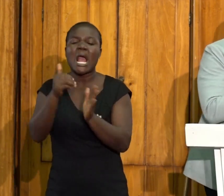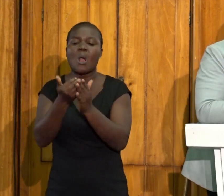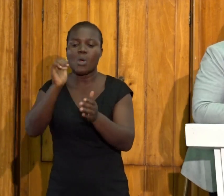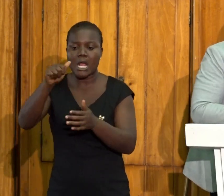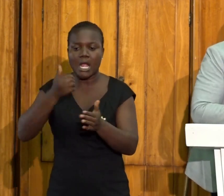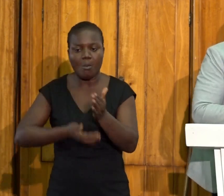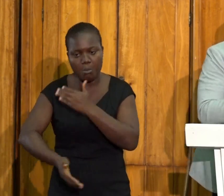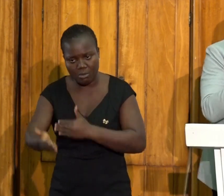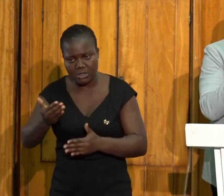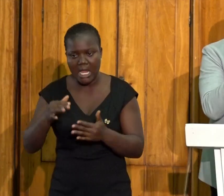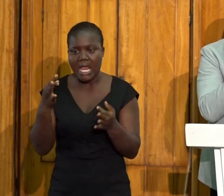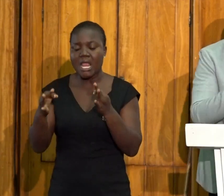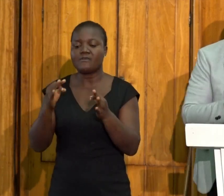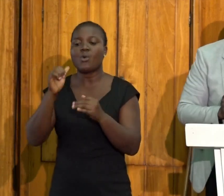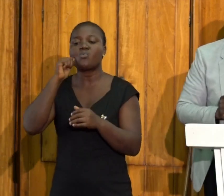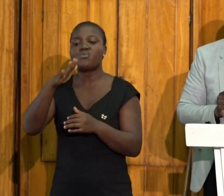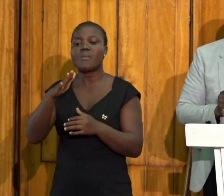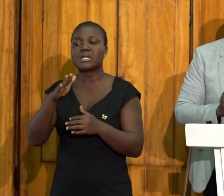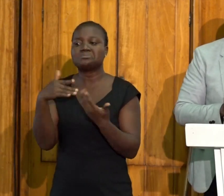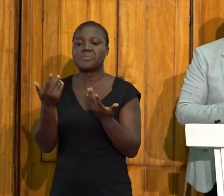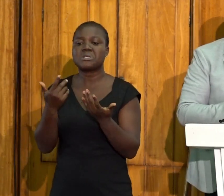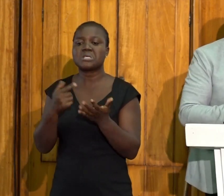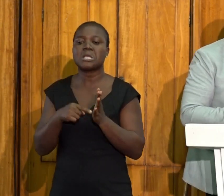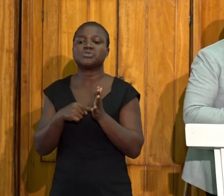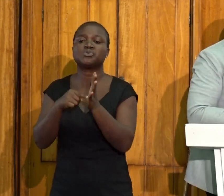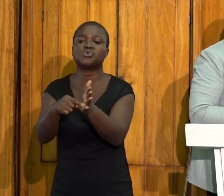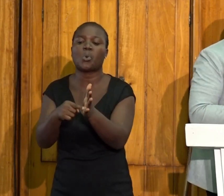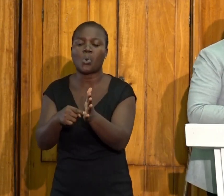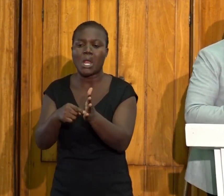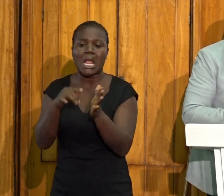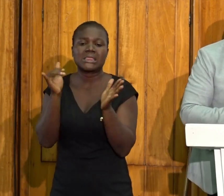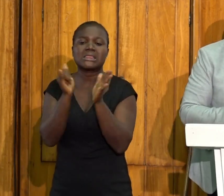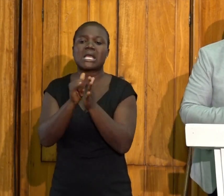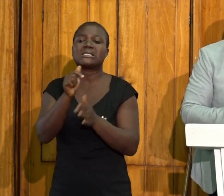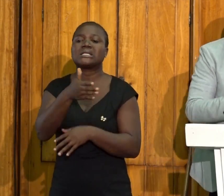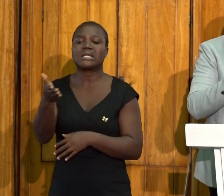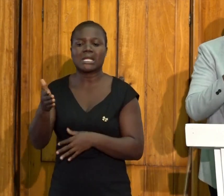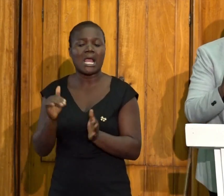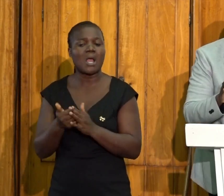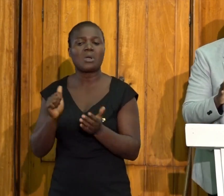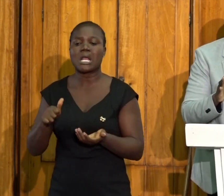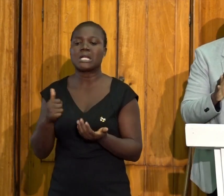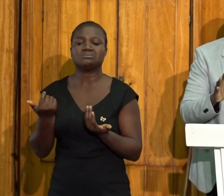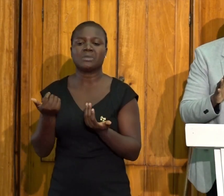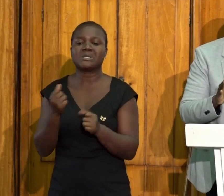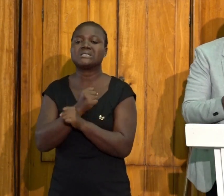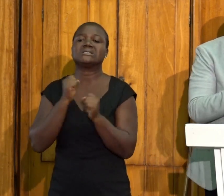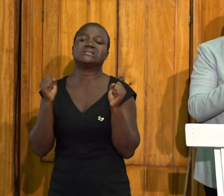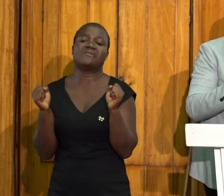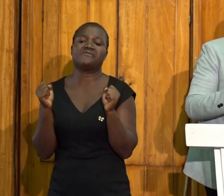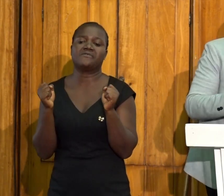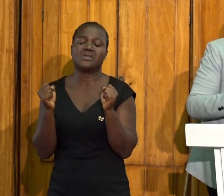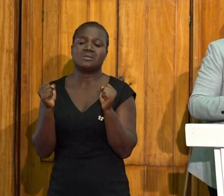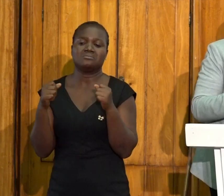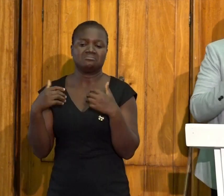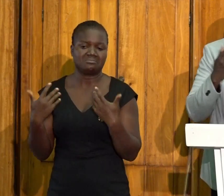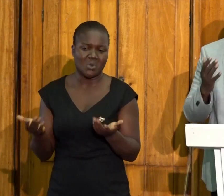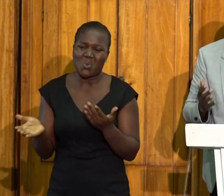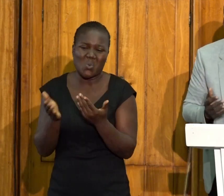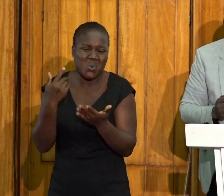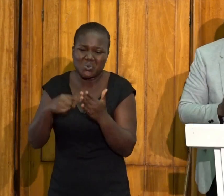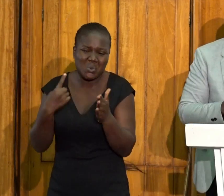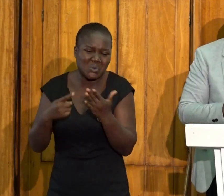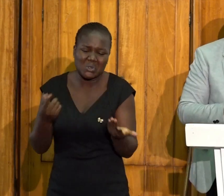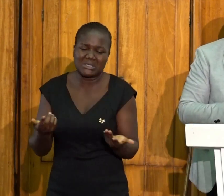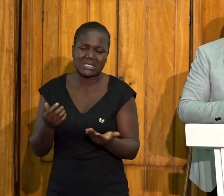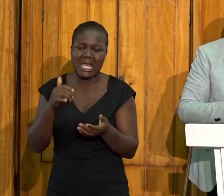woman was exposed to carb, what happened to the pregnancy? Was it a live-term birth? Was it a miscarriage? Were there